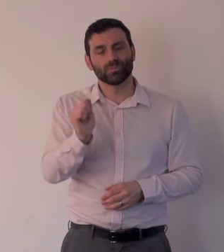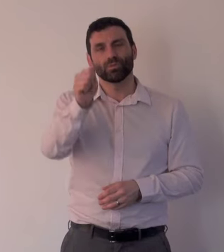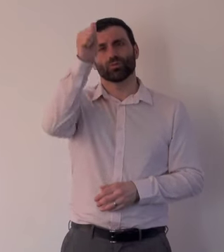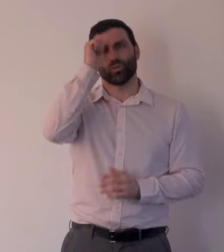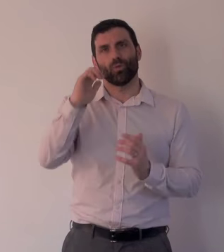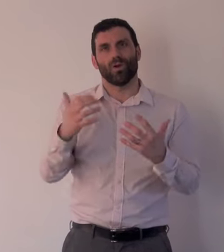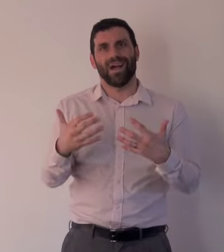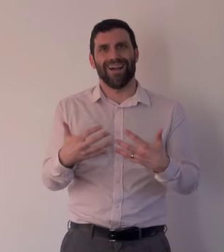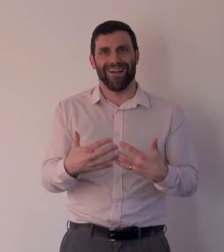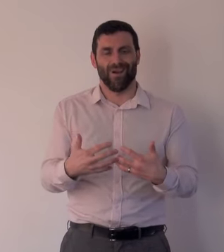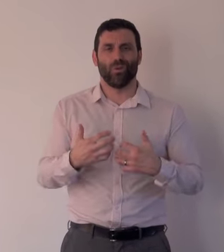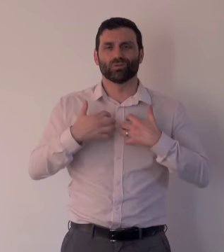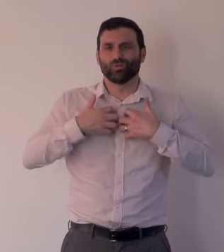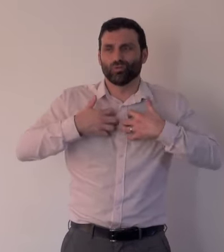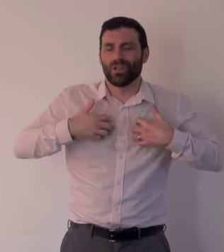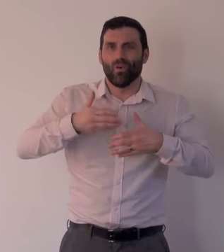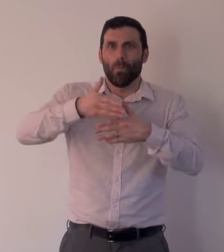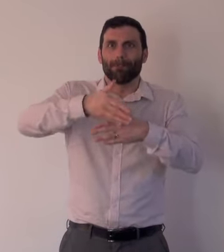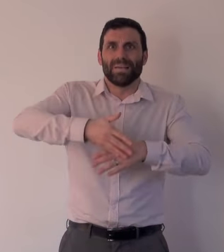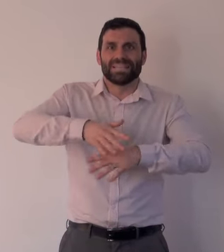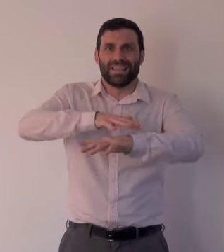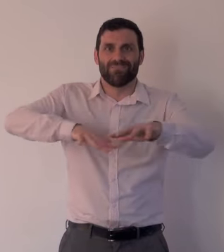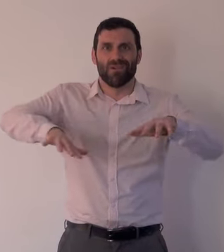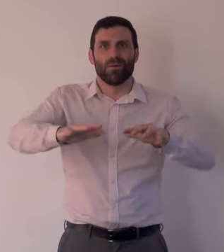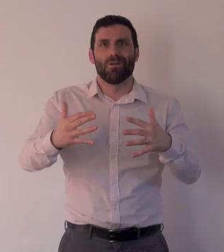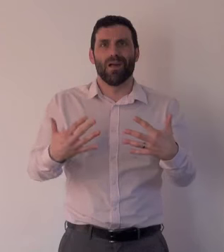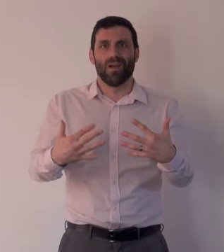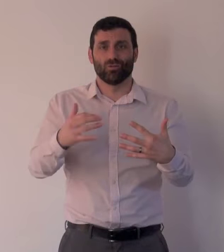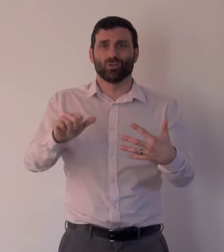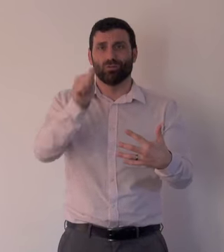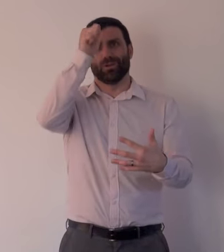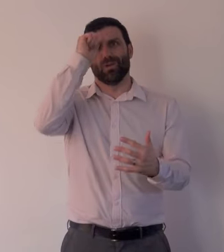You need to know how to work well in a stressful environment.